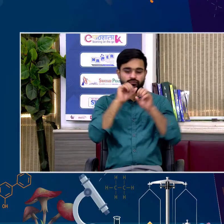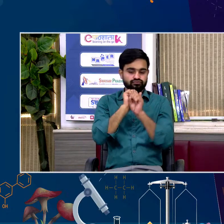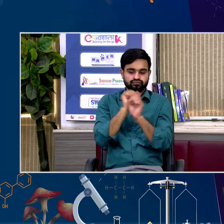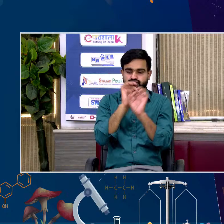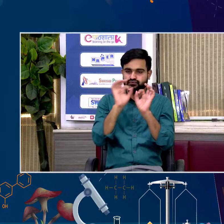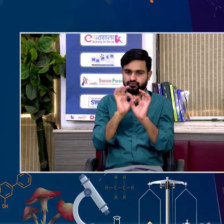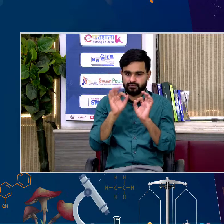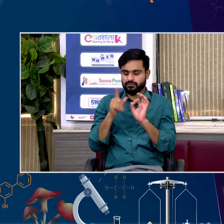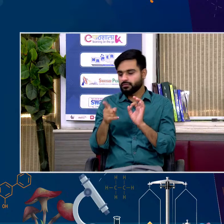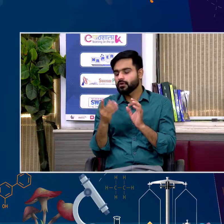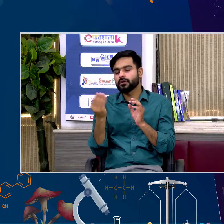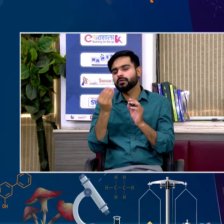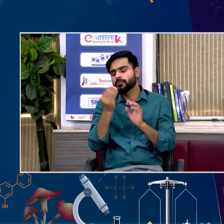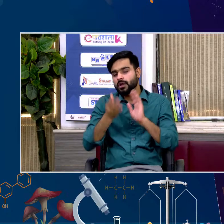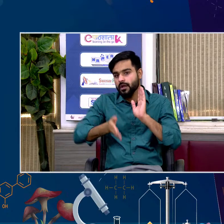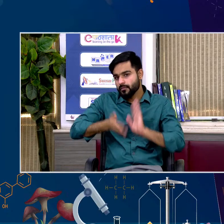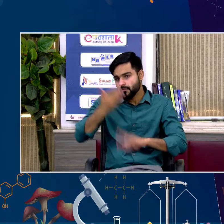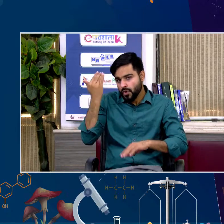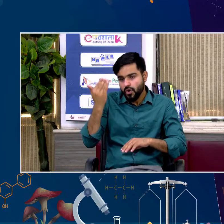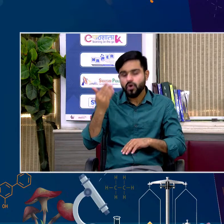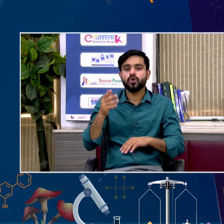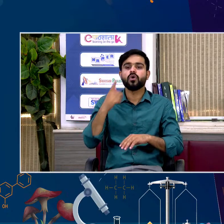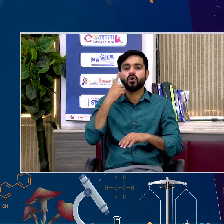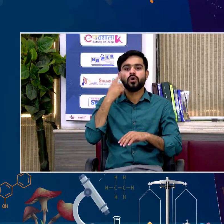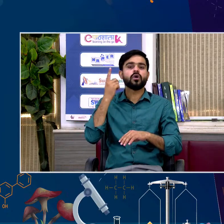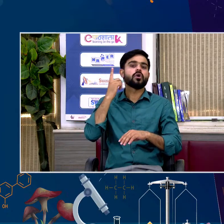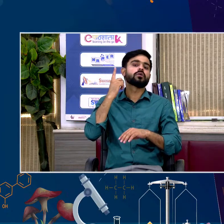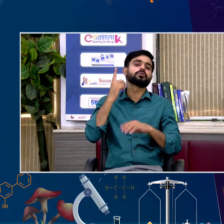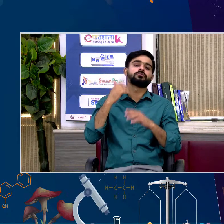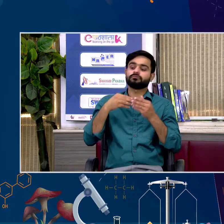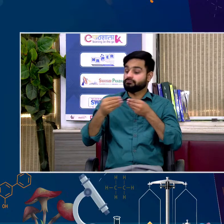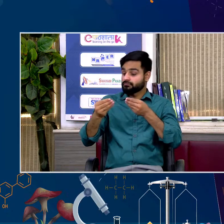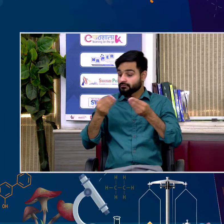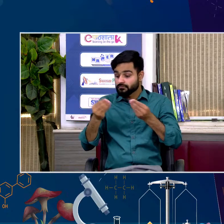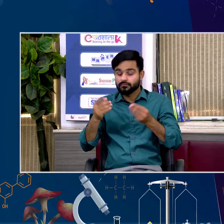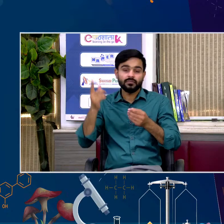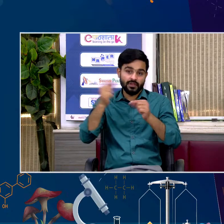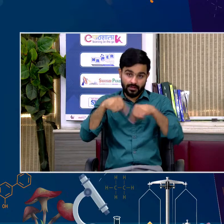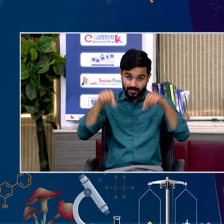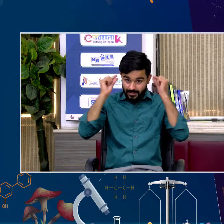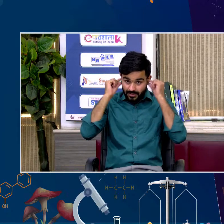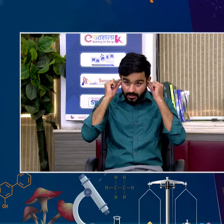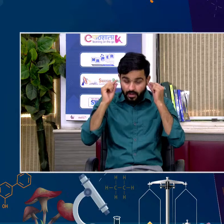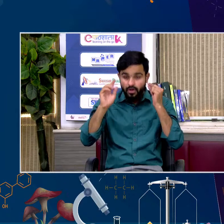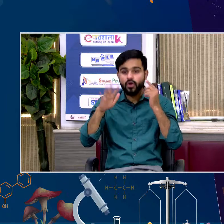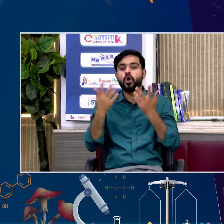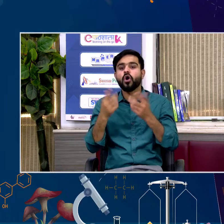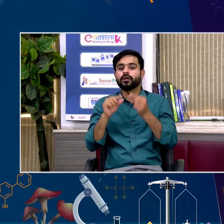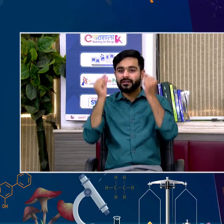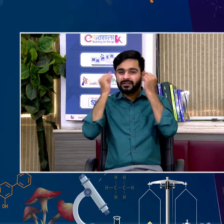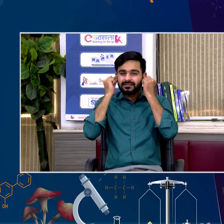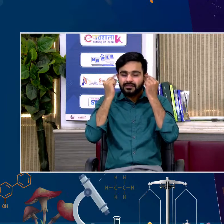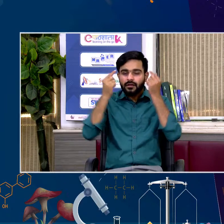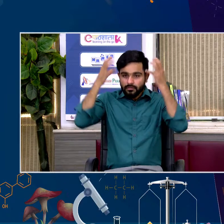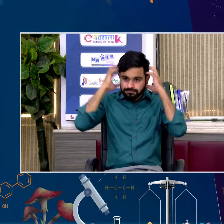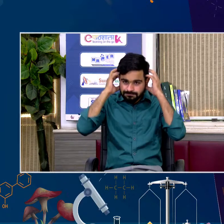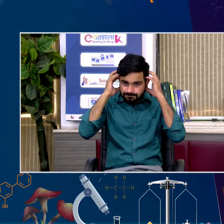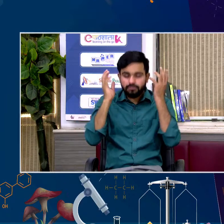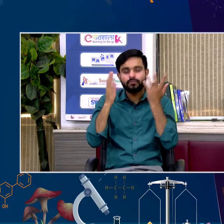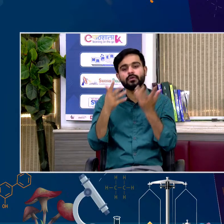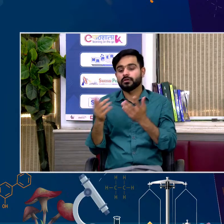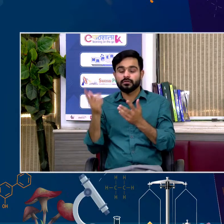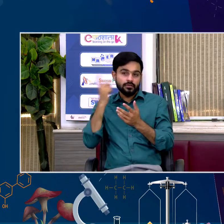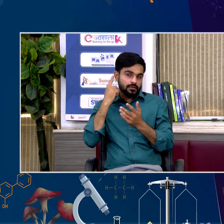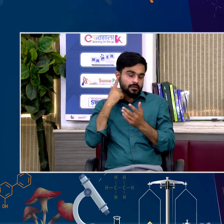him. If he gets bothered by loud sounds, he could be provided with earphones or headphones so that that